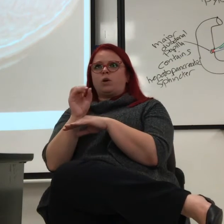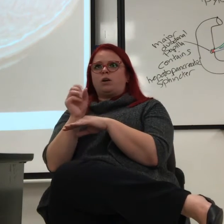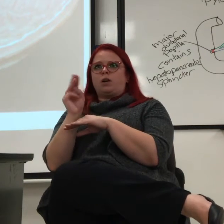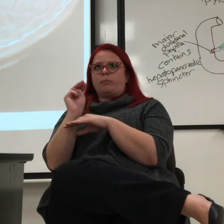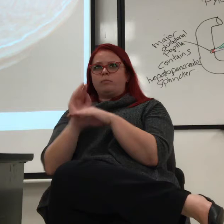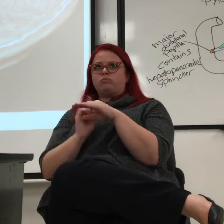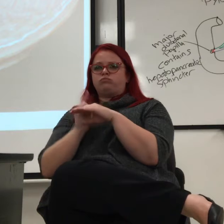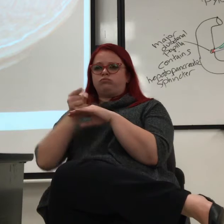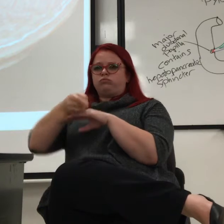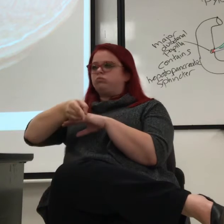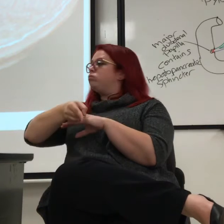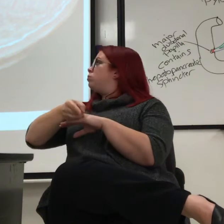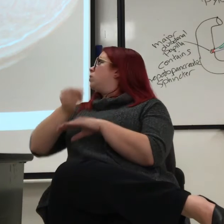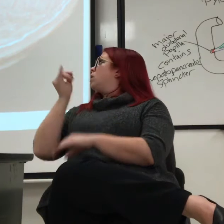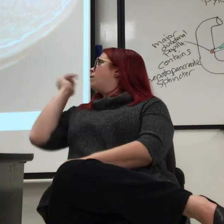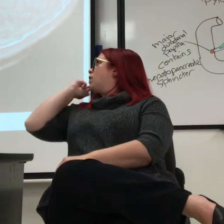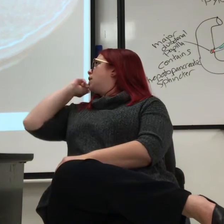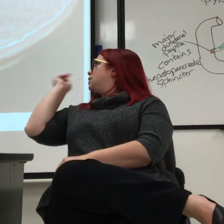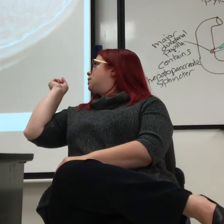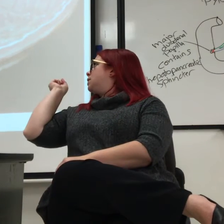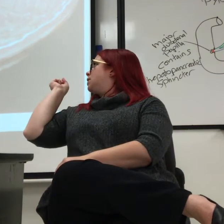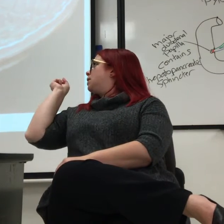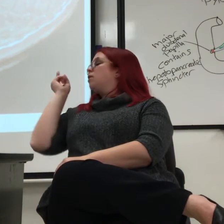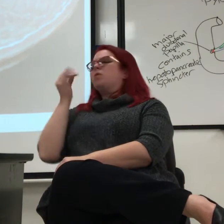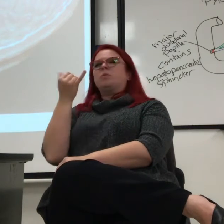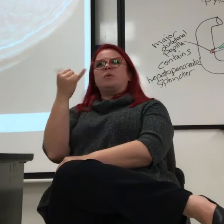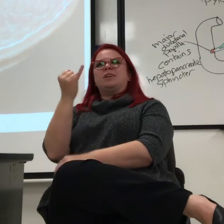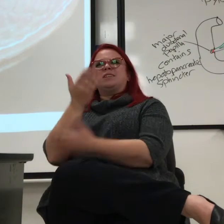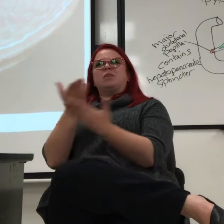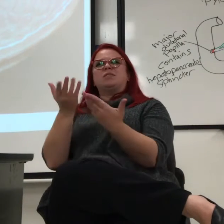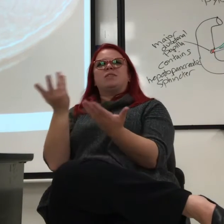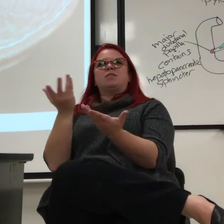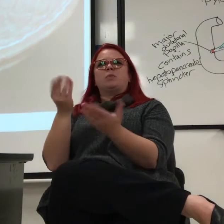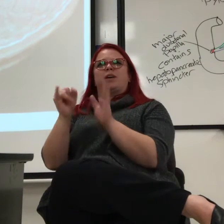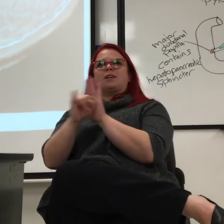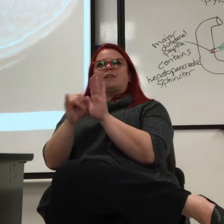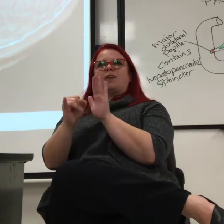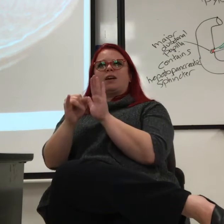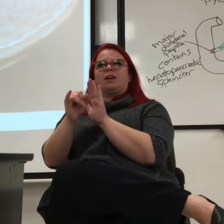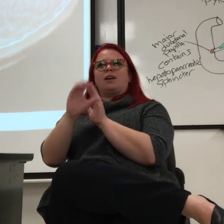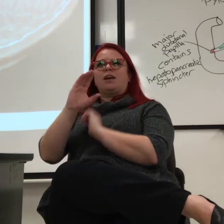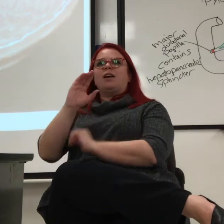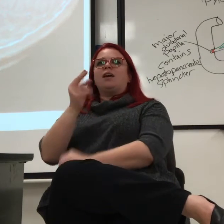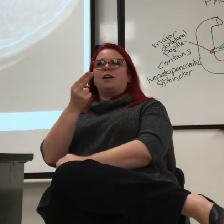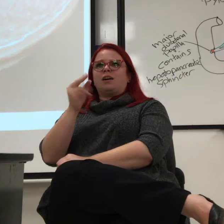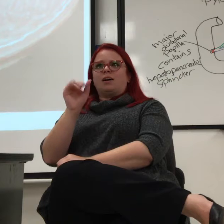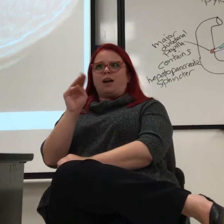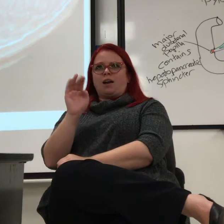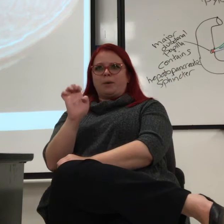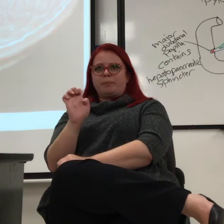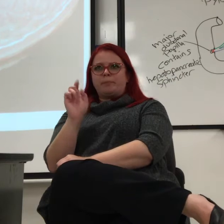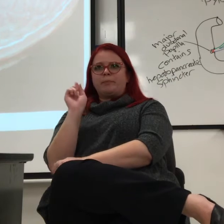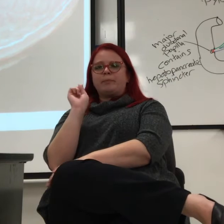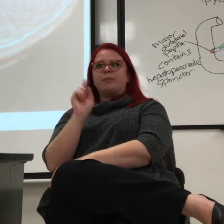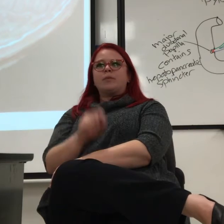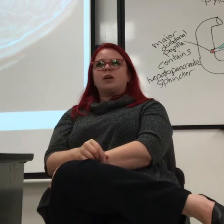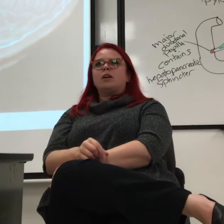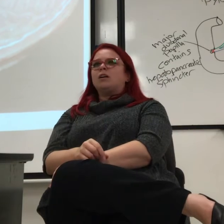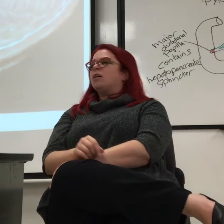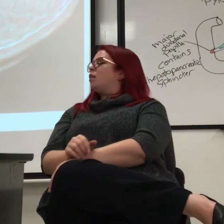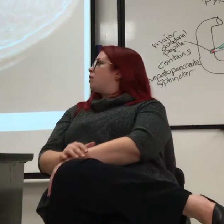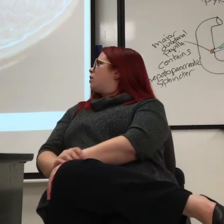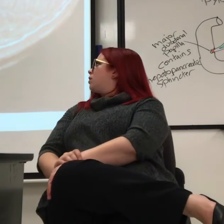I see duodenum right here. Identify yellow stuff. Kind. Right there, there's the